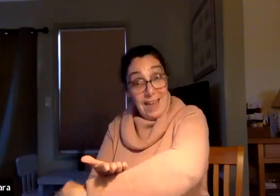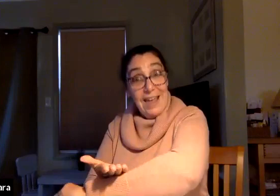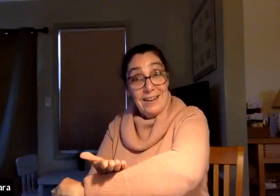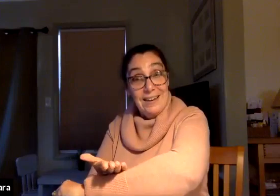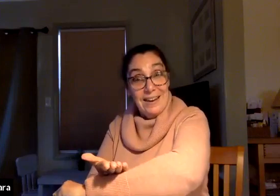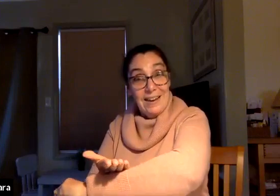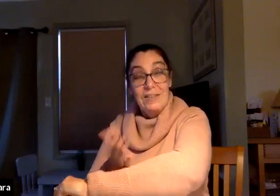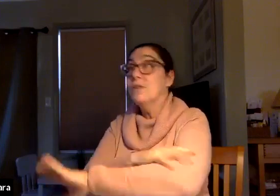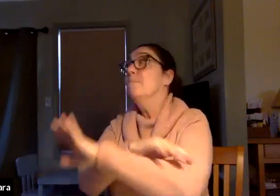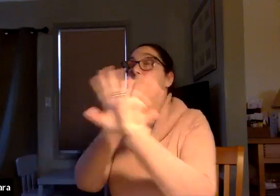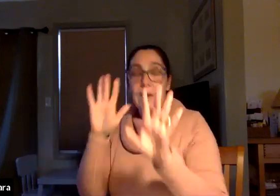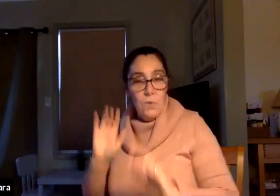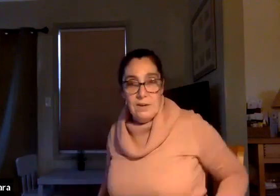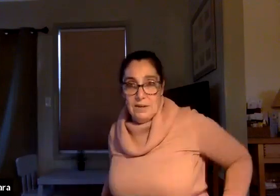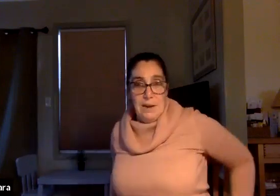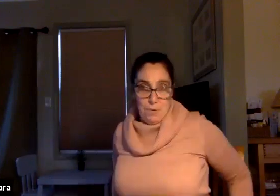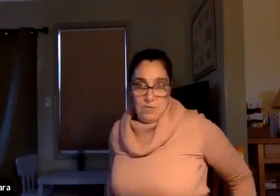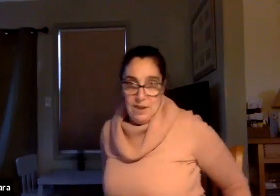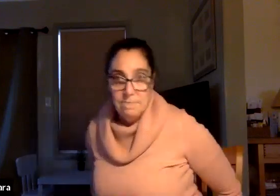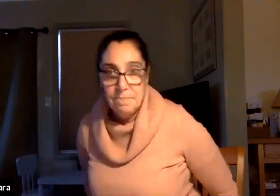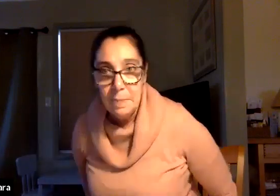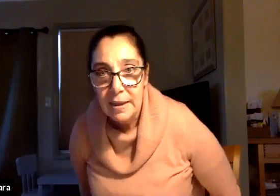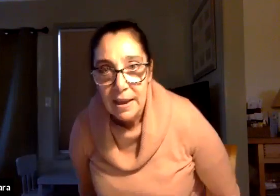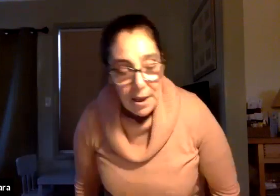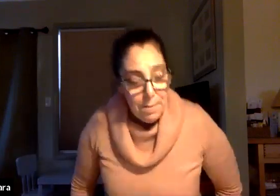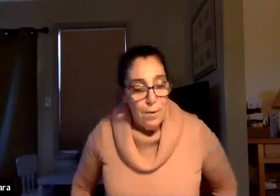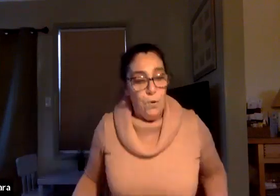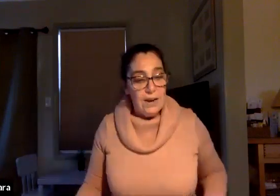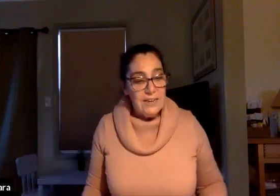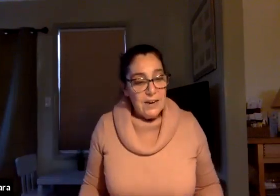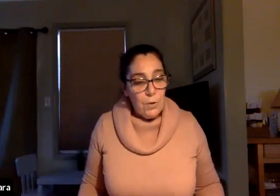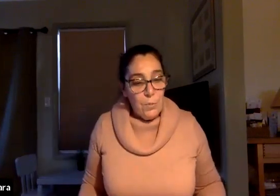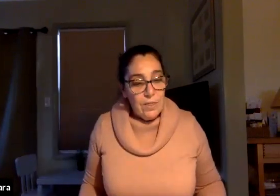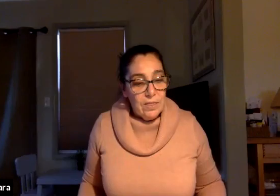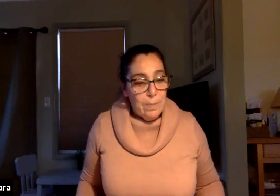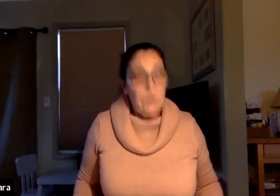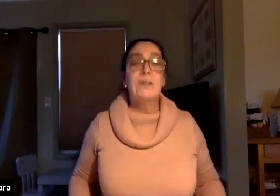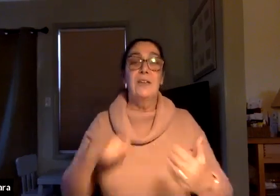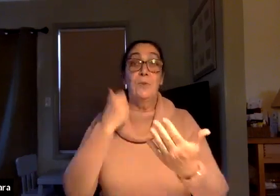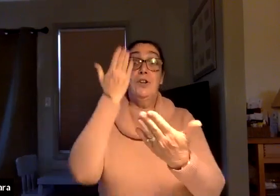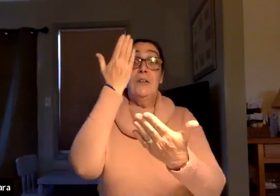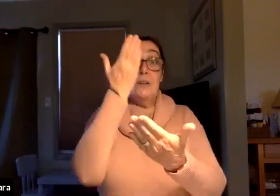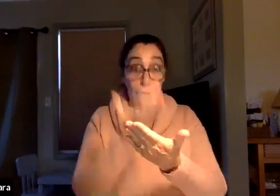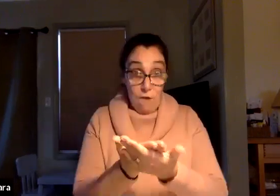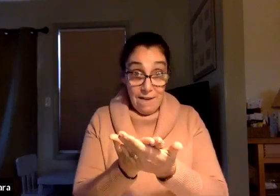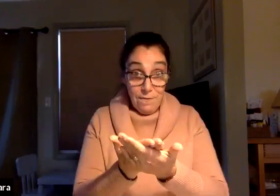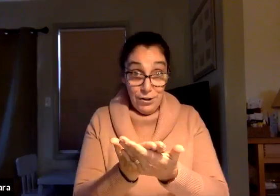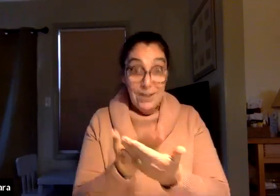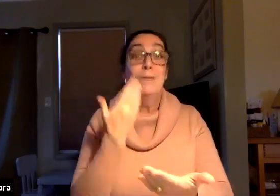birthday. There's a million ways to say birthday. But we're gonna stick with what the book says, which is arrival,